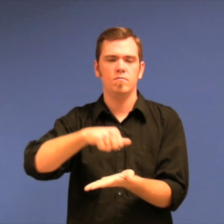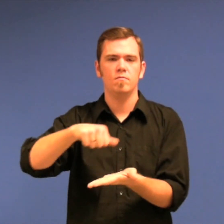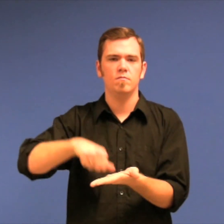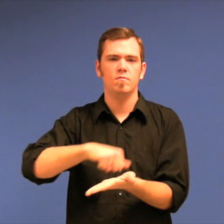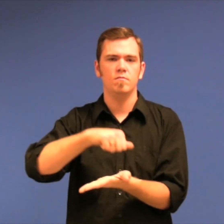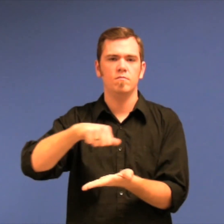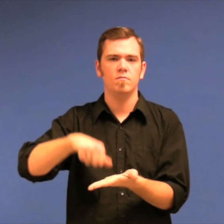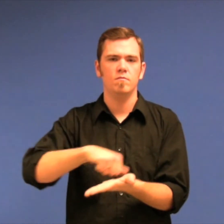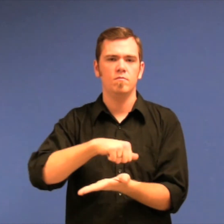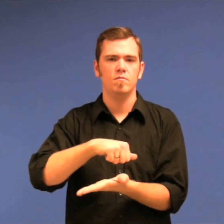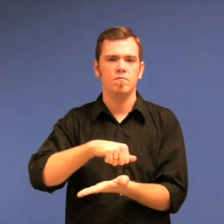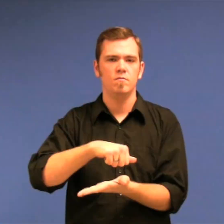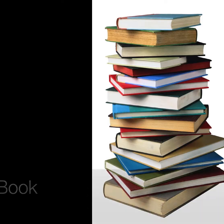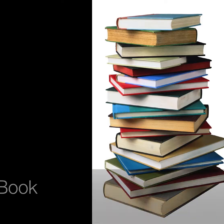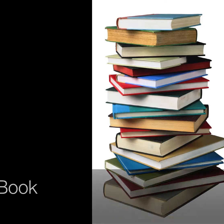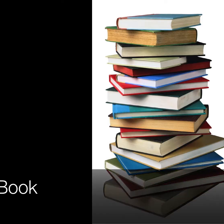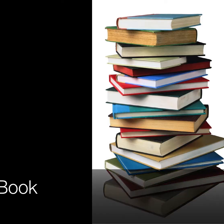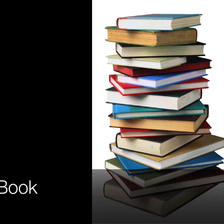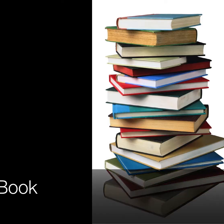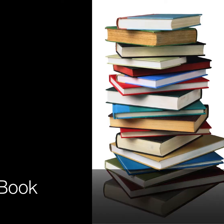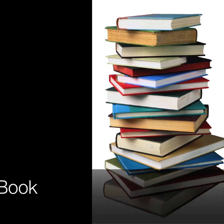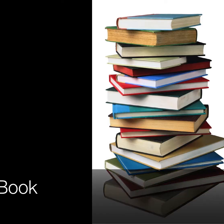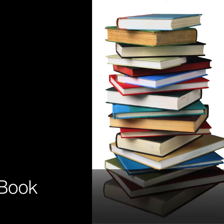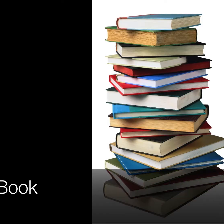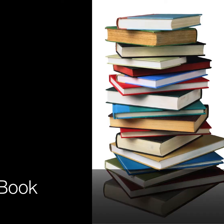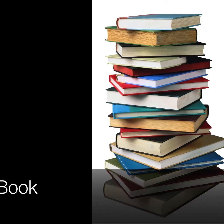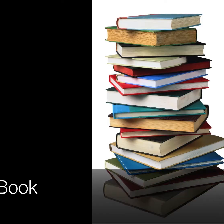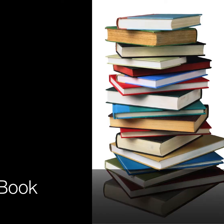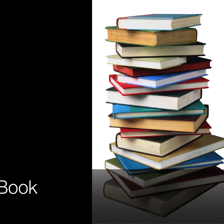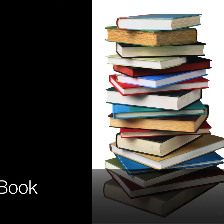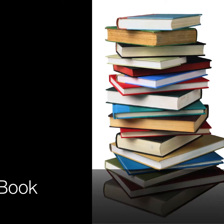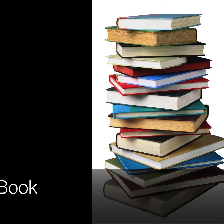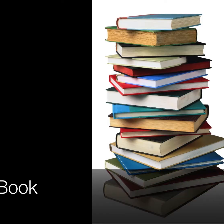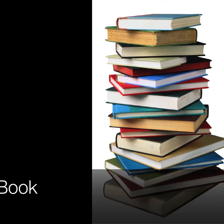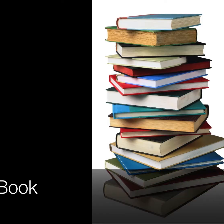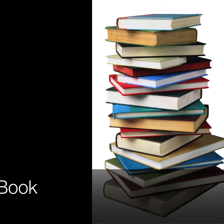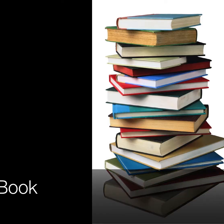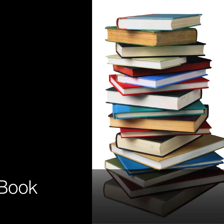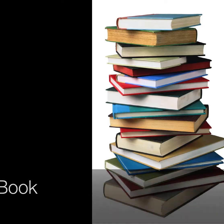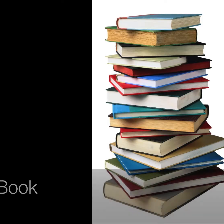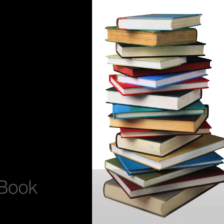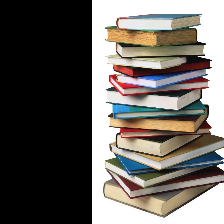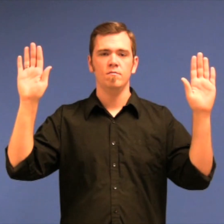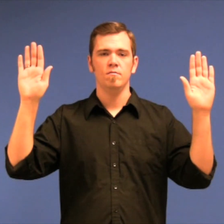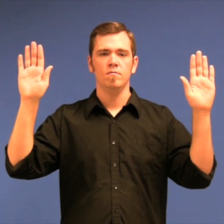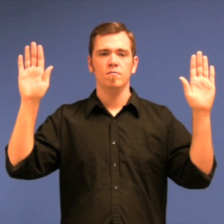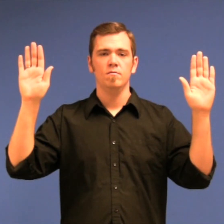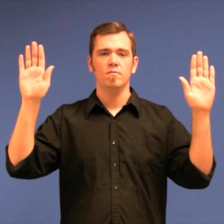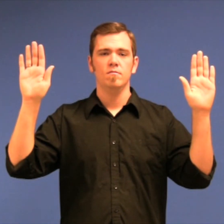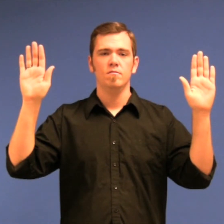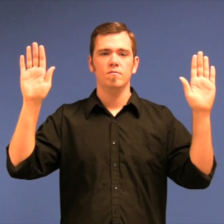Page. All right, now the sign for book. The sign for book or books